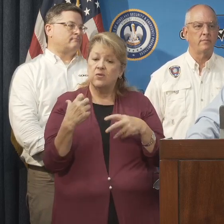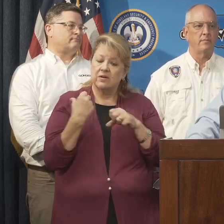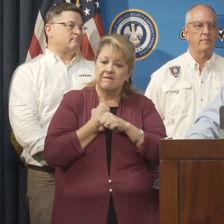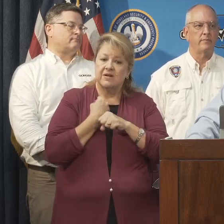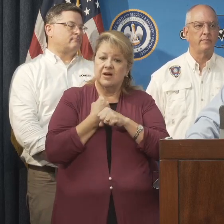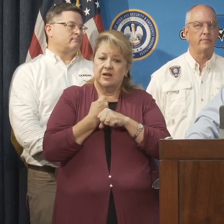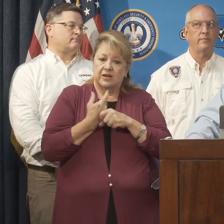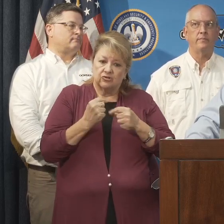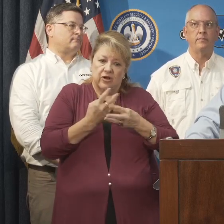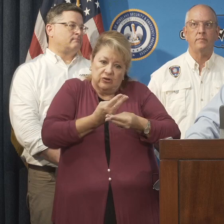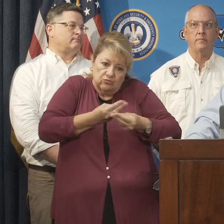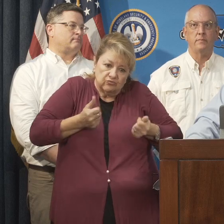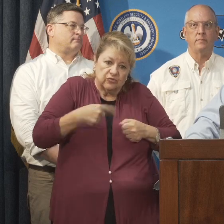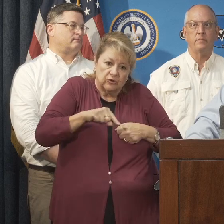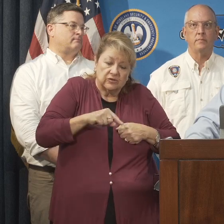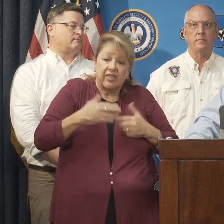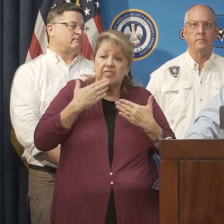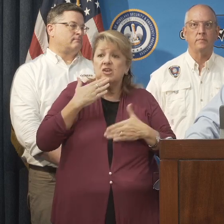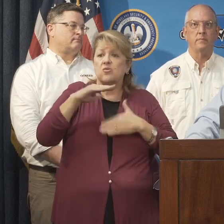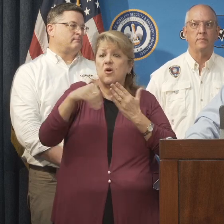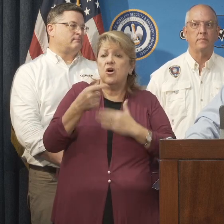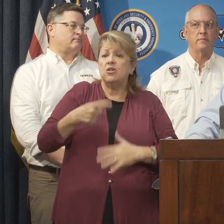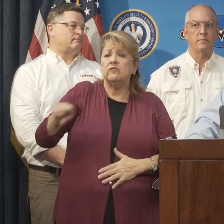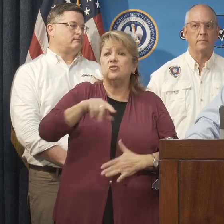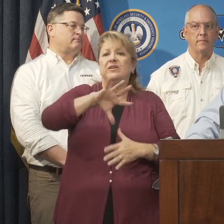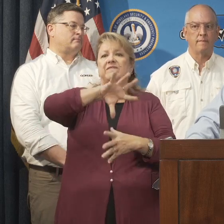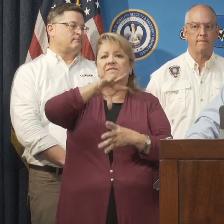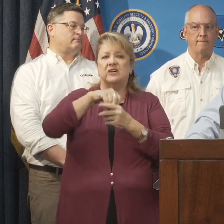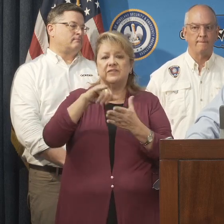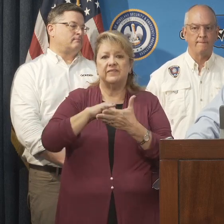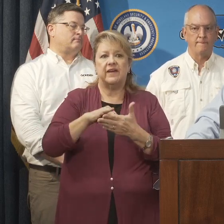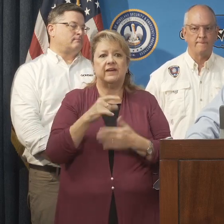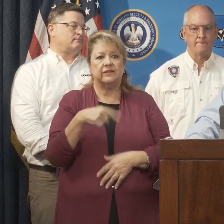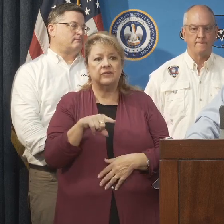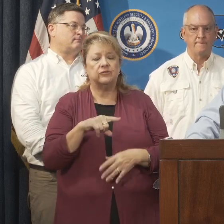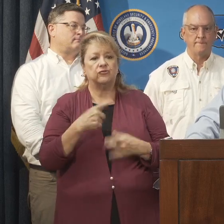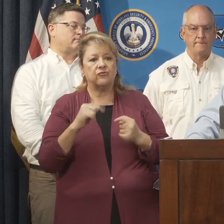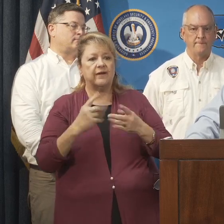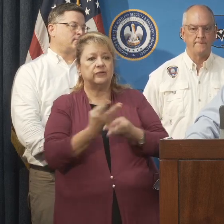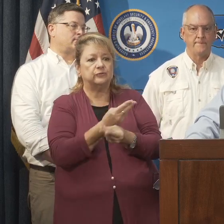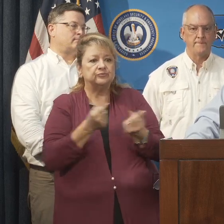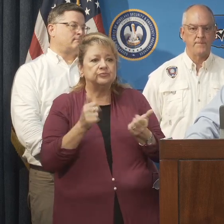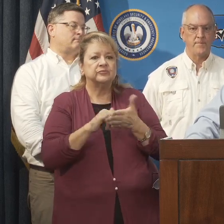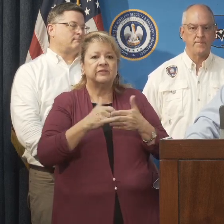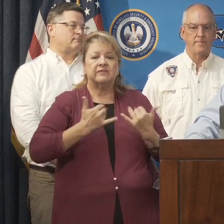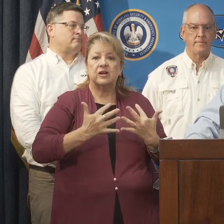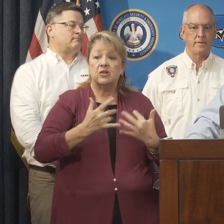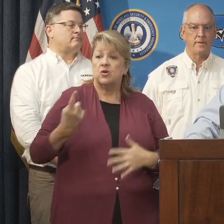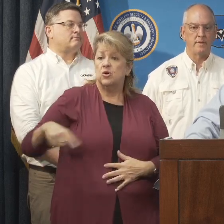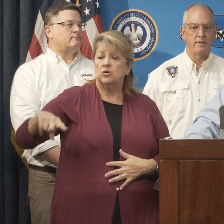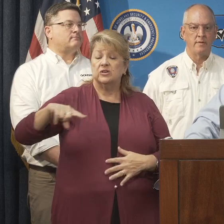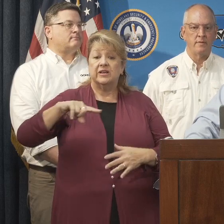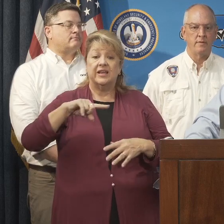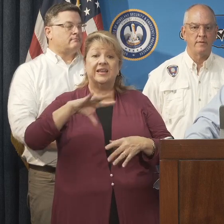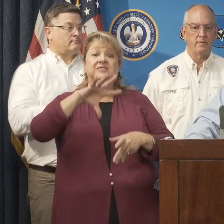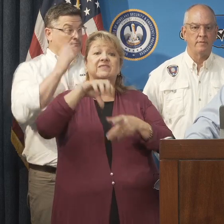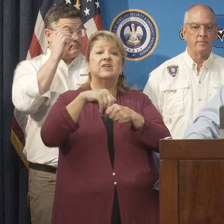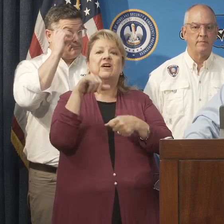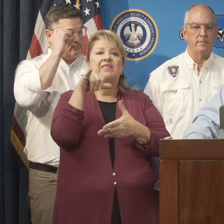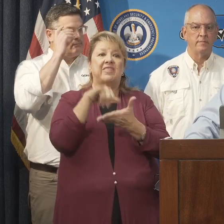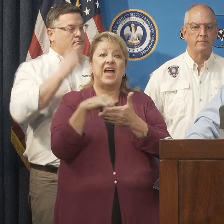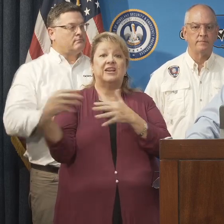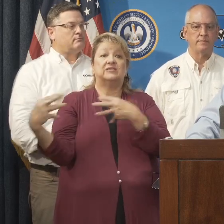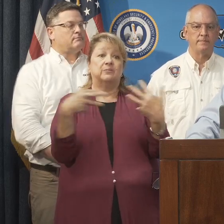every person that is in that firefight. I can tell you that everyone that is engaged in battle, they are not going to give up. They're